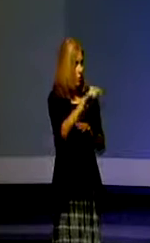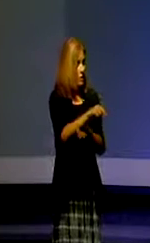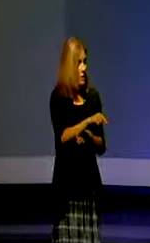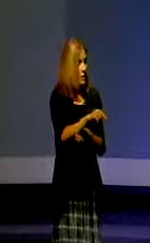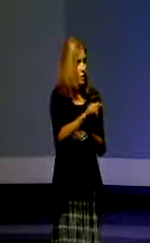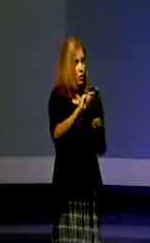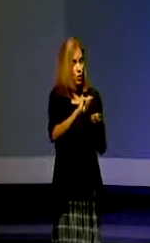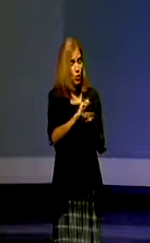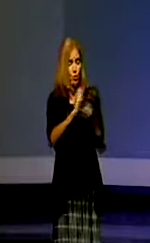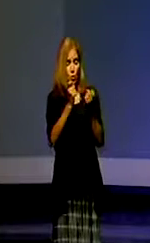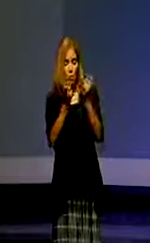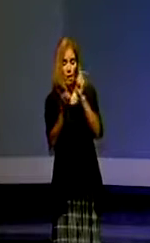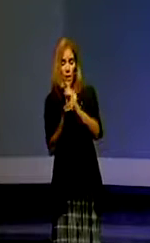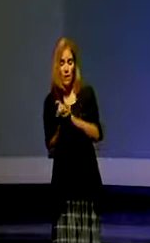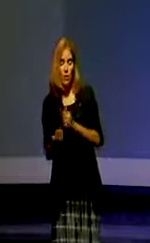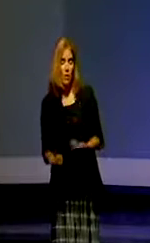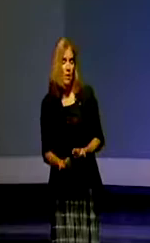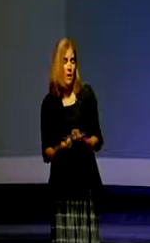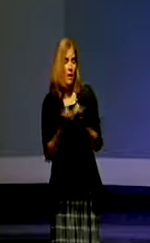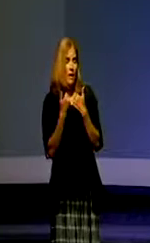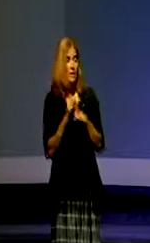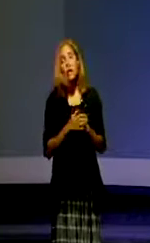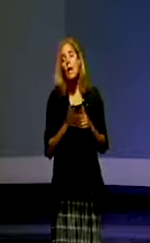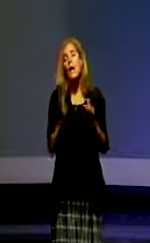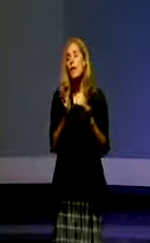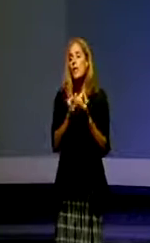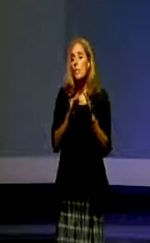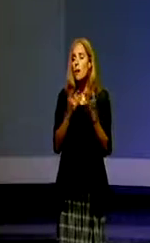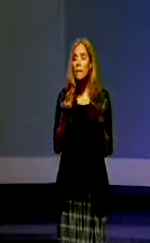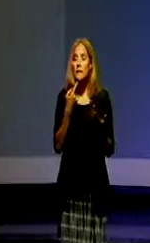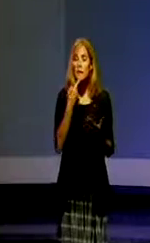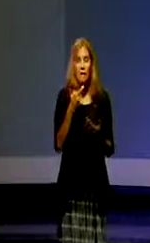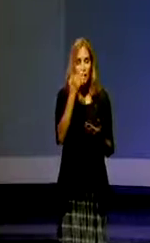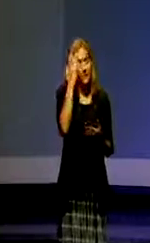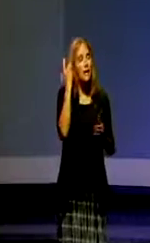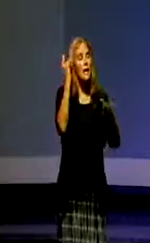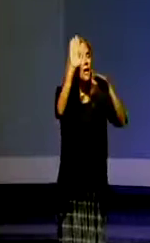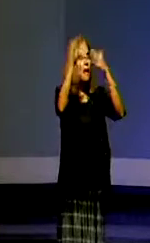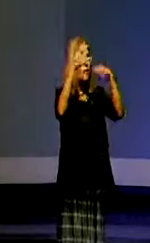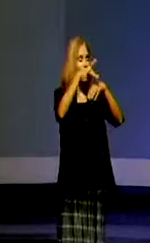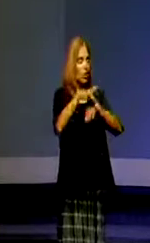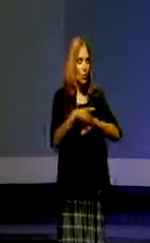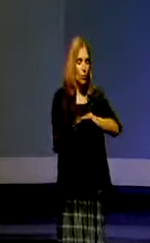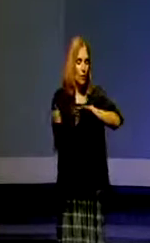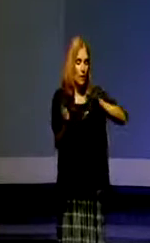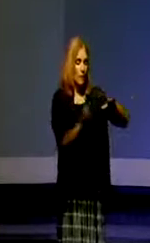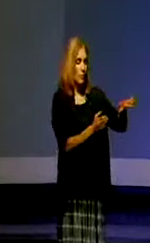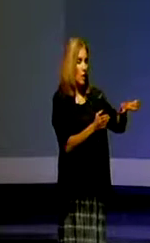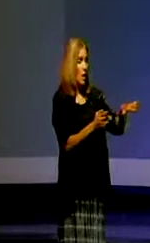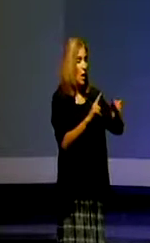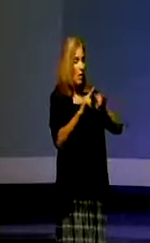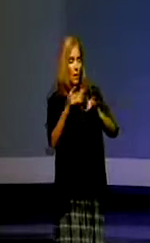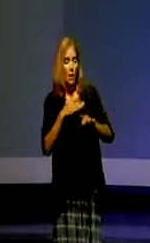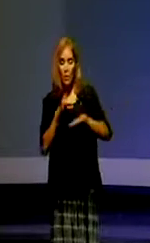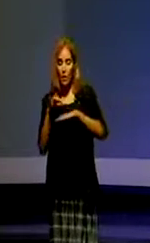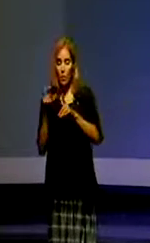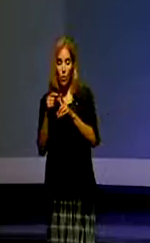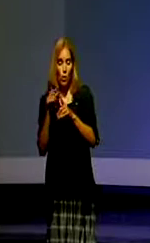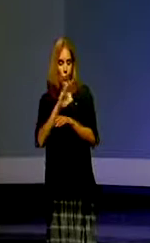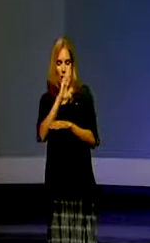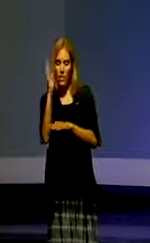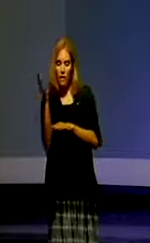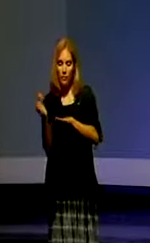to transform lives? The Bible says, heaven and earth will pass away, but my word will never pass